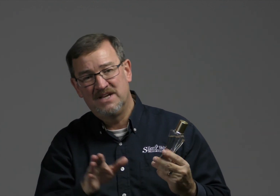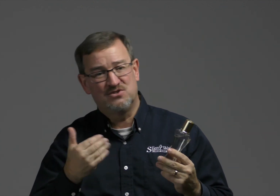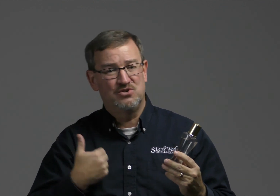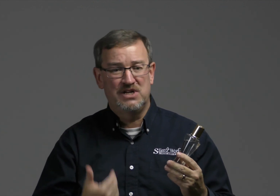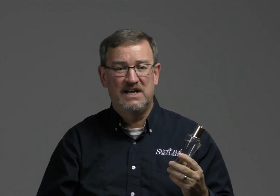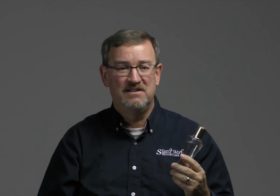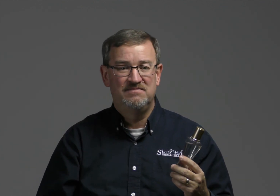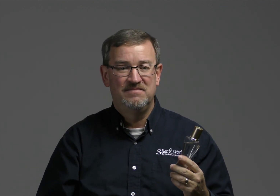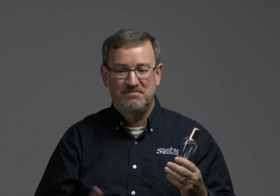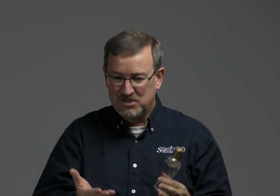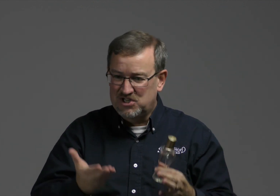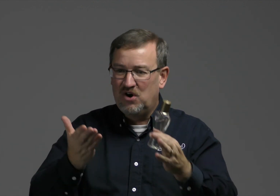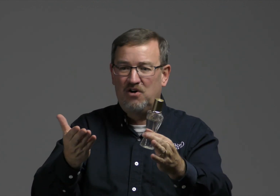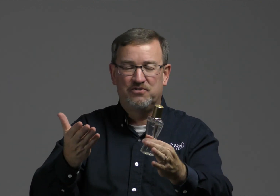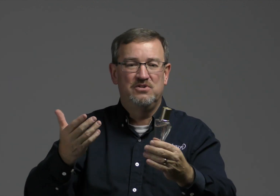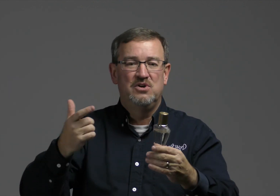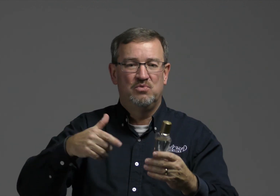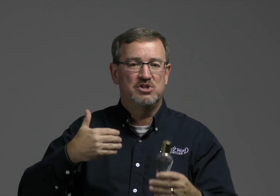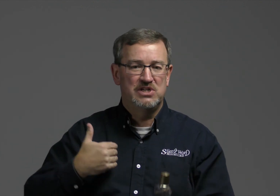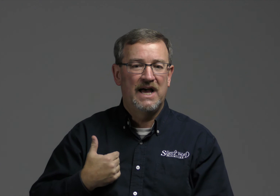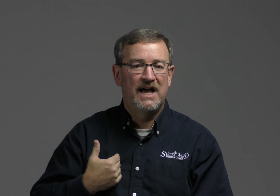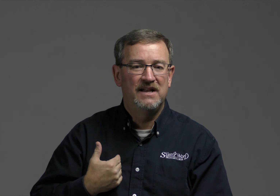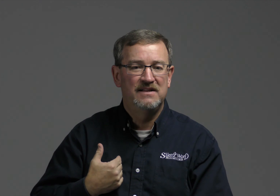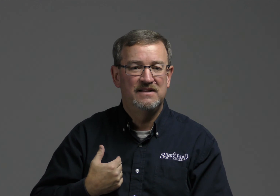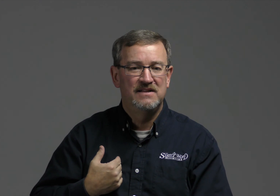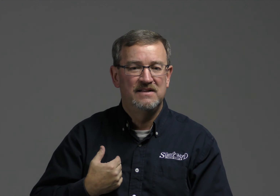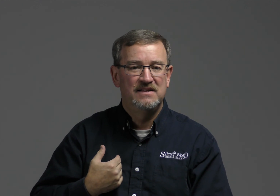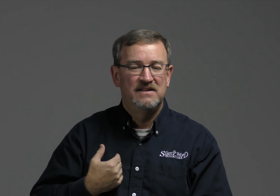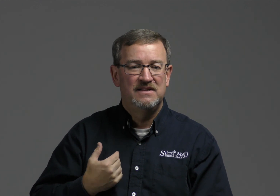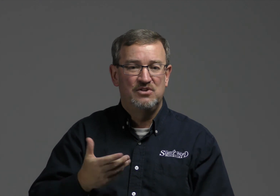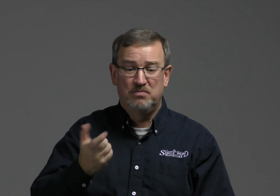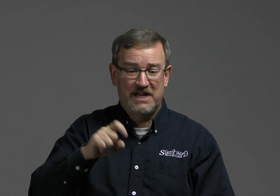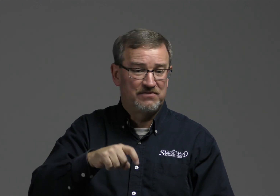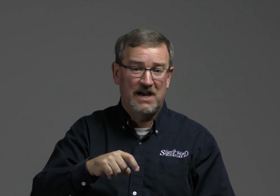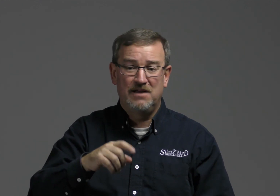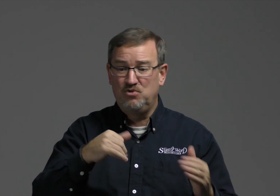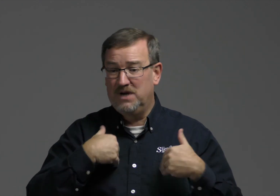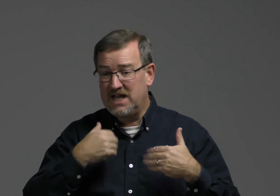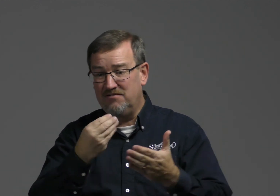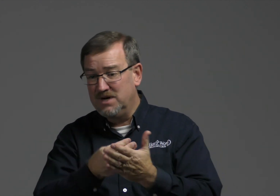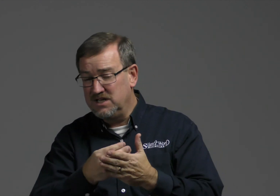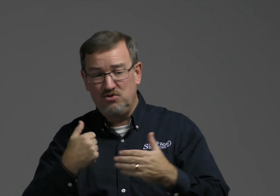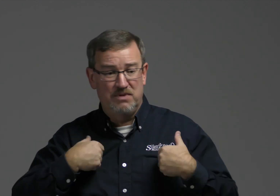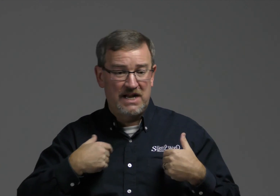That's all she had. But she offered what she had. You might have time, you might have money, you might